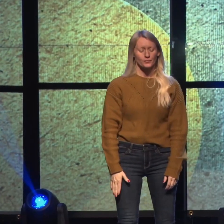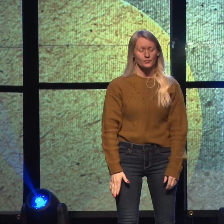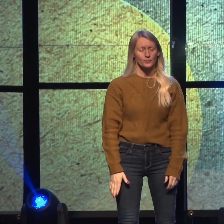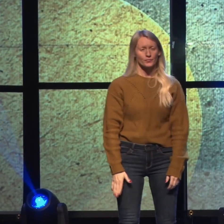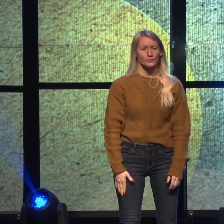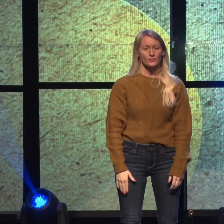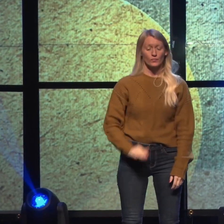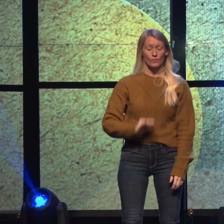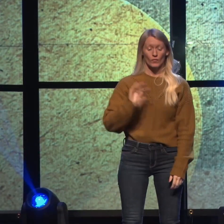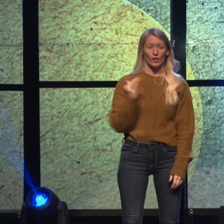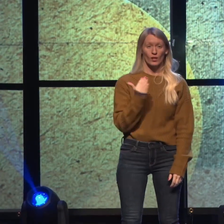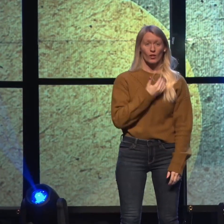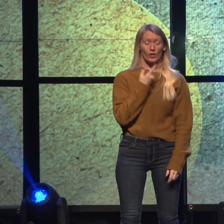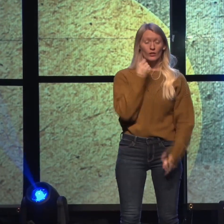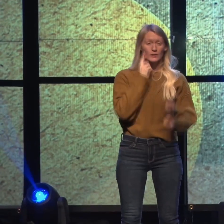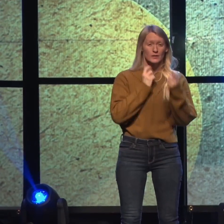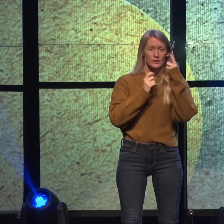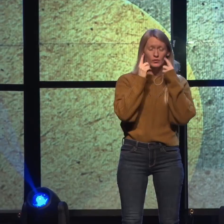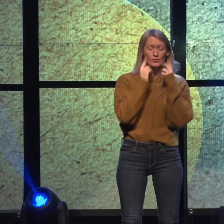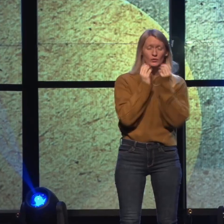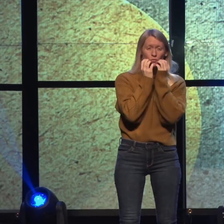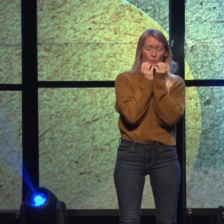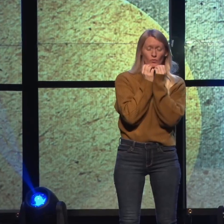That our tears are precious and sacred and